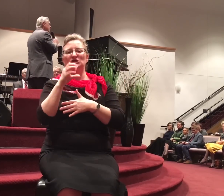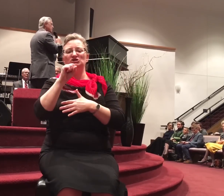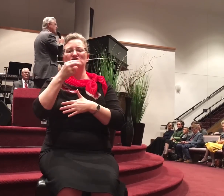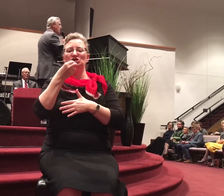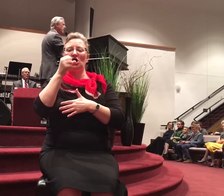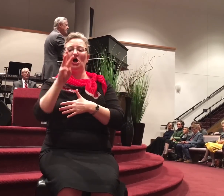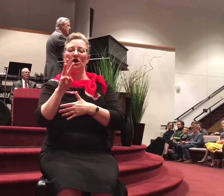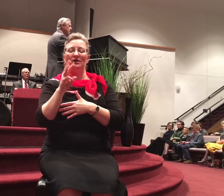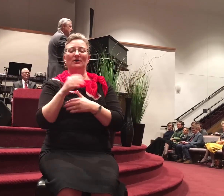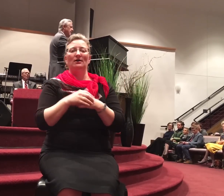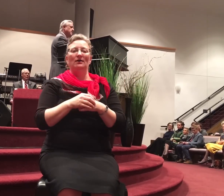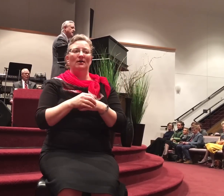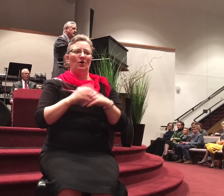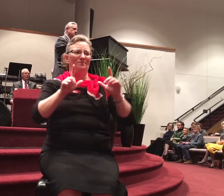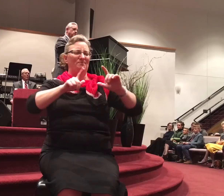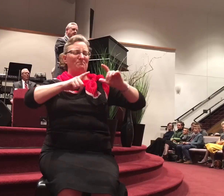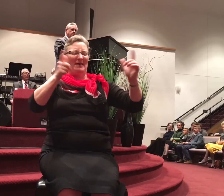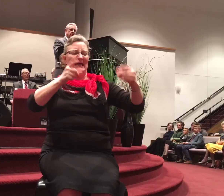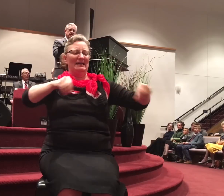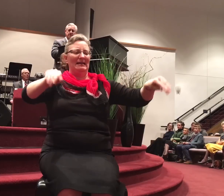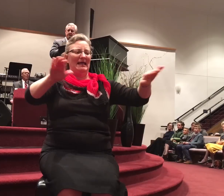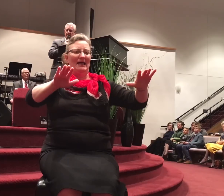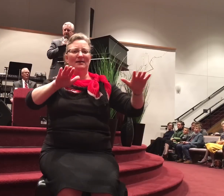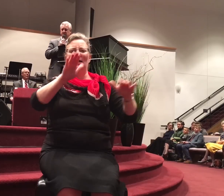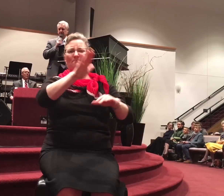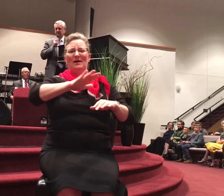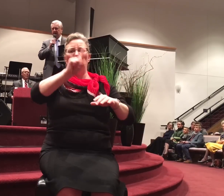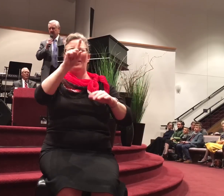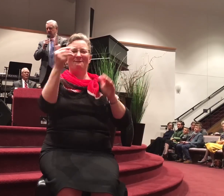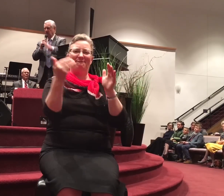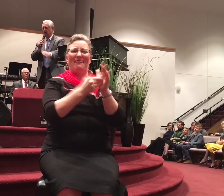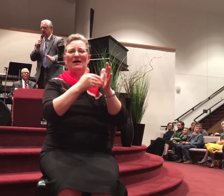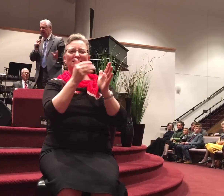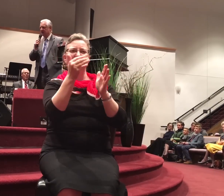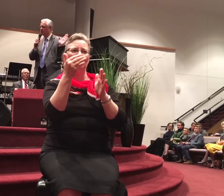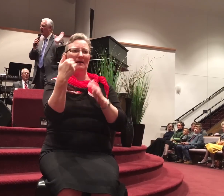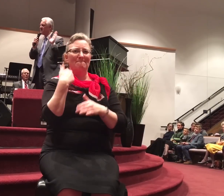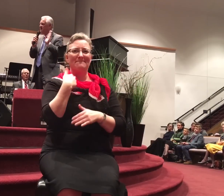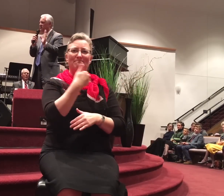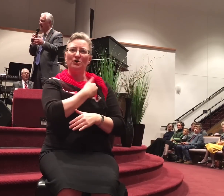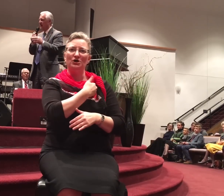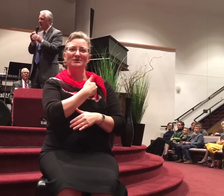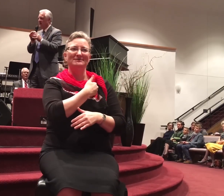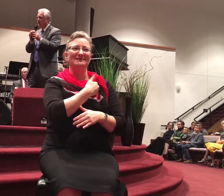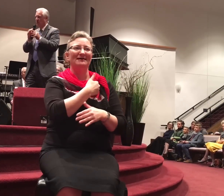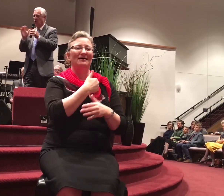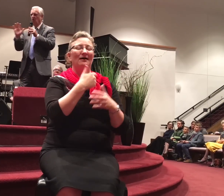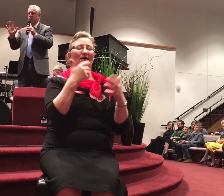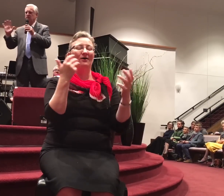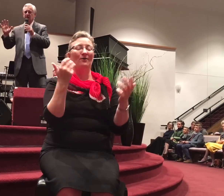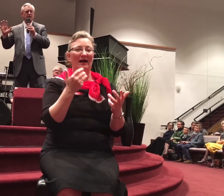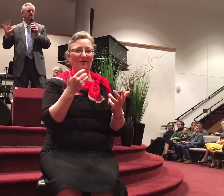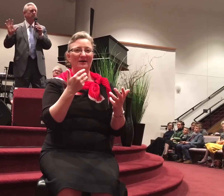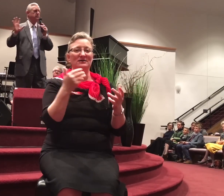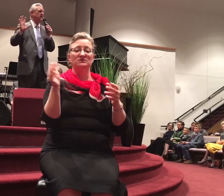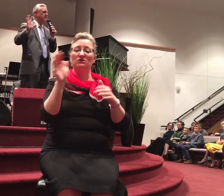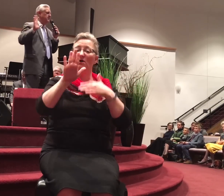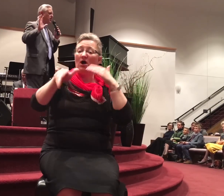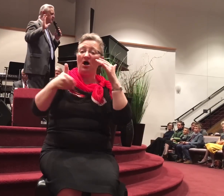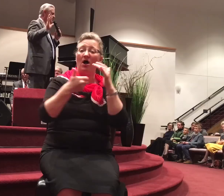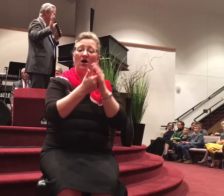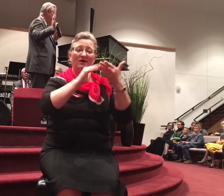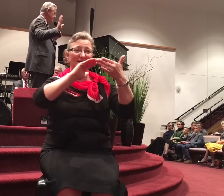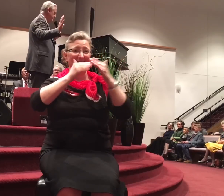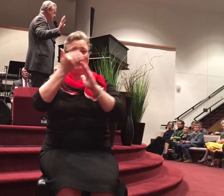feet on the freeway, about 1,000 members, and 60,000 cars pass twice each day. So the whole city knows